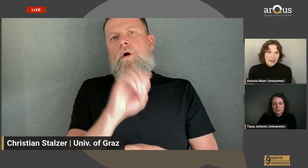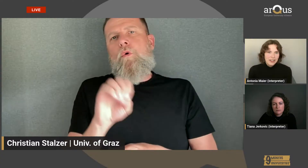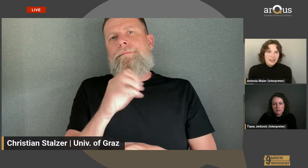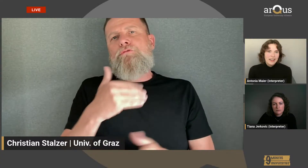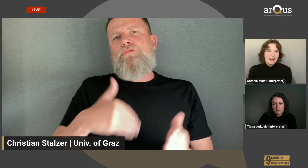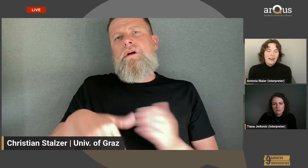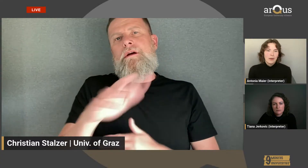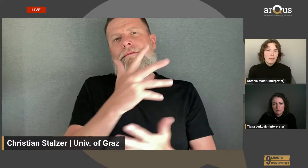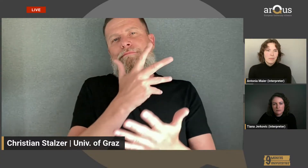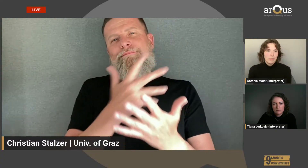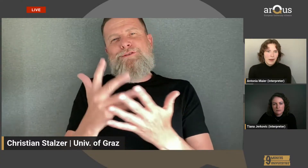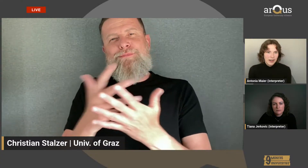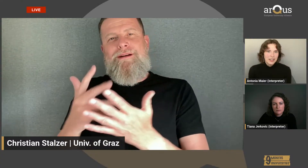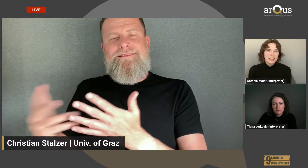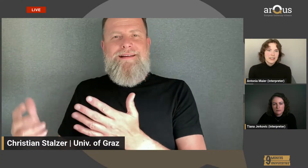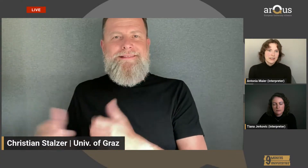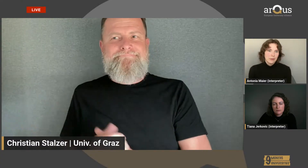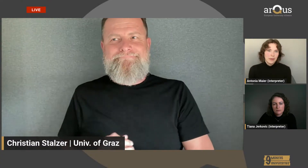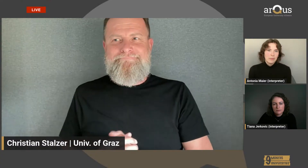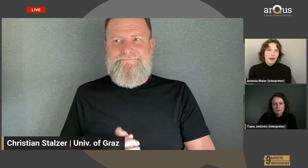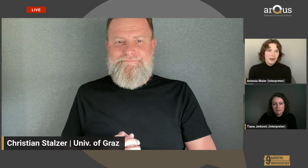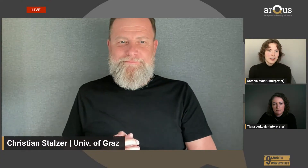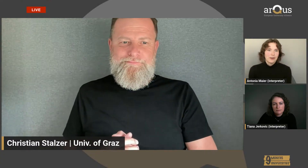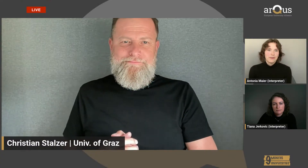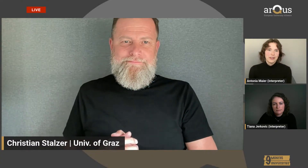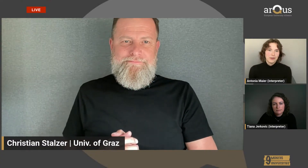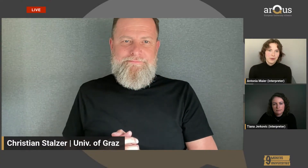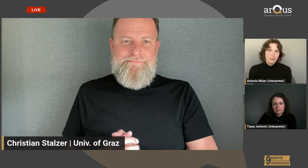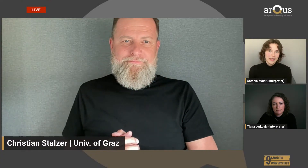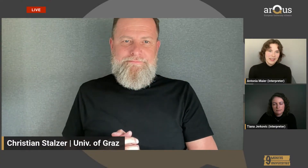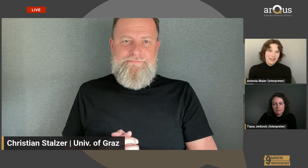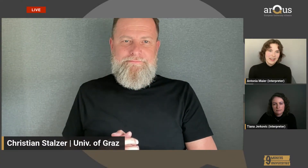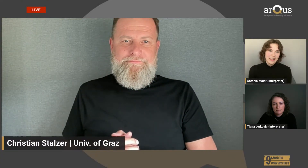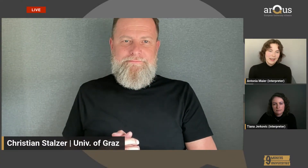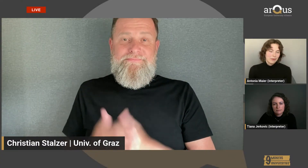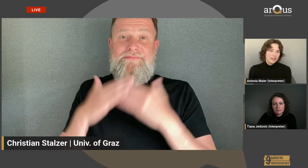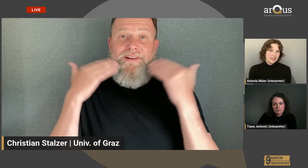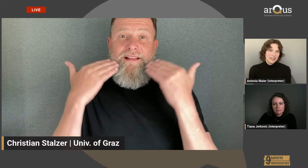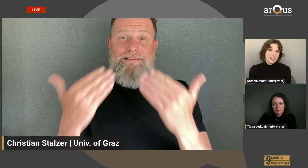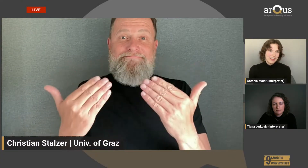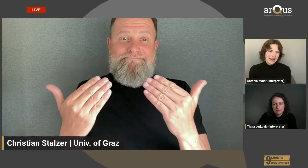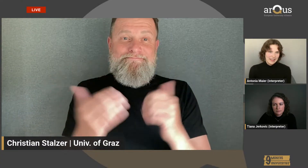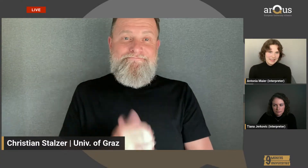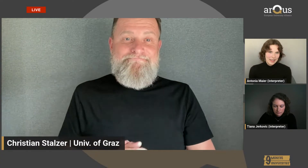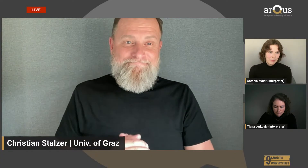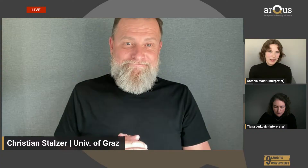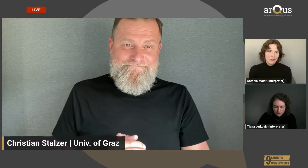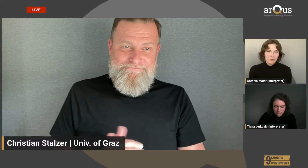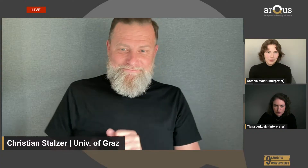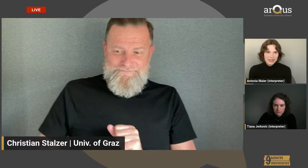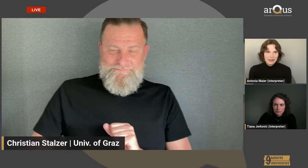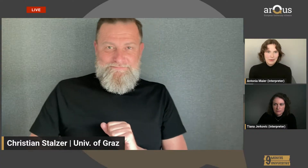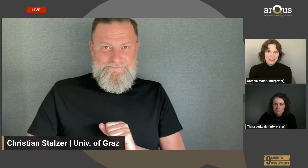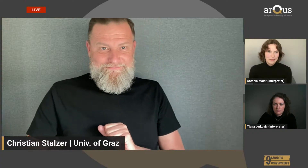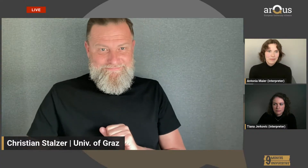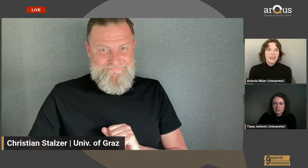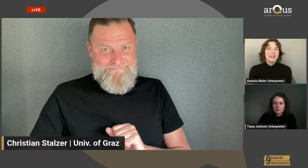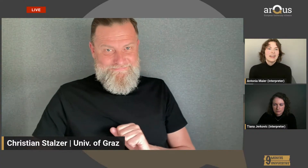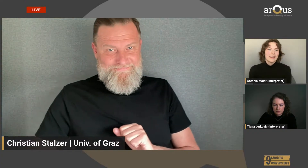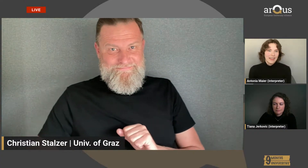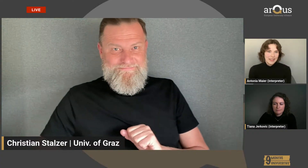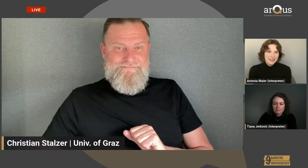are actually a big part of the European linguistic landscape and of